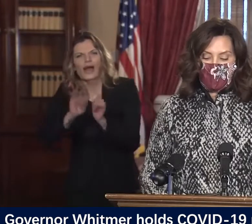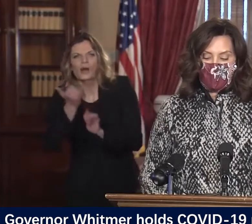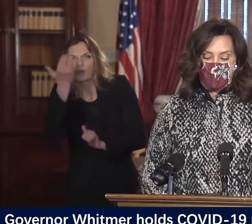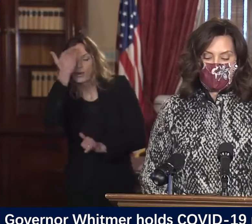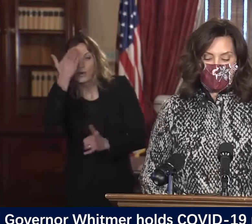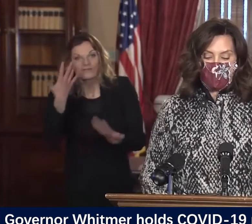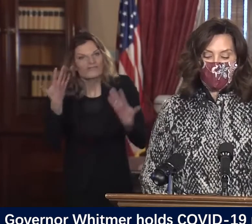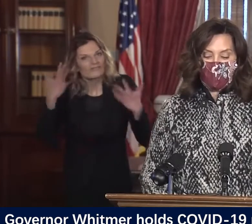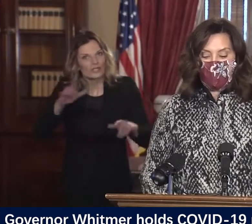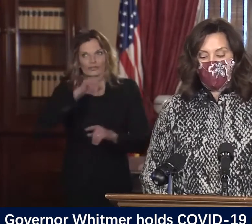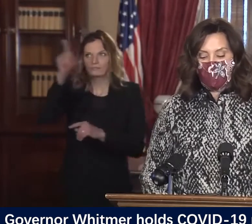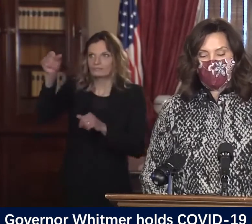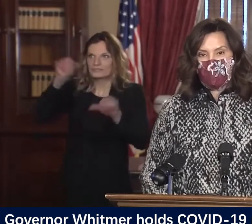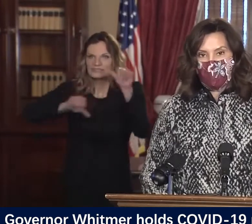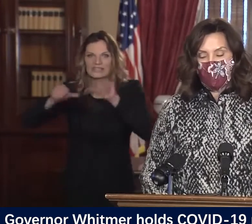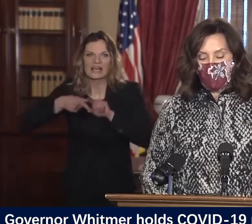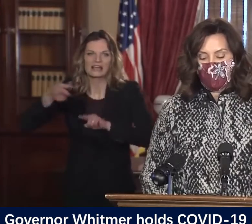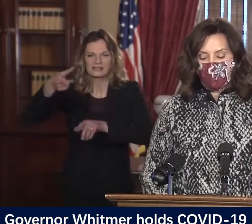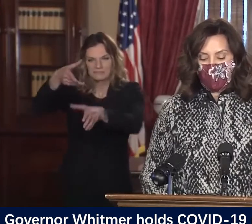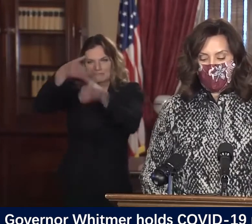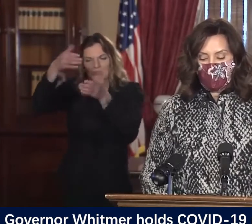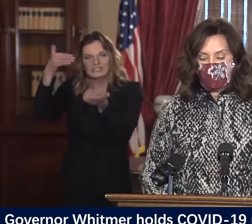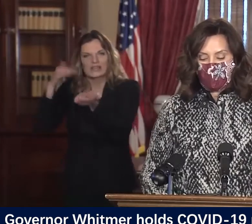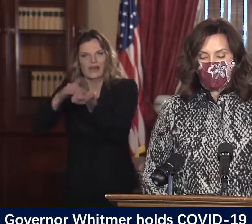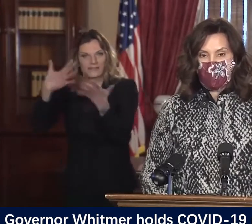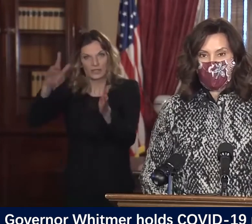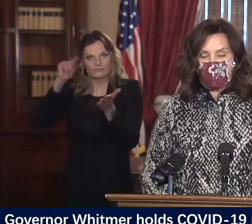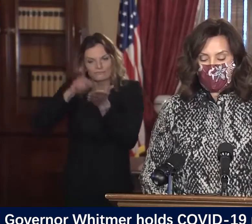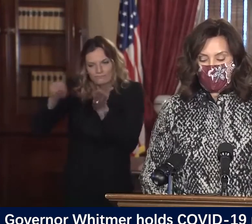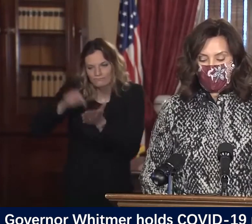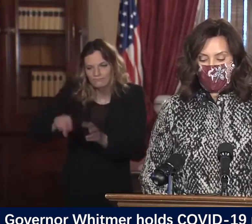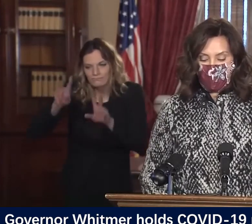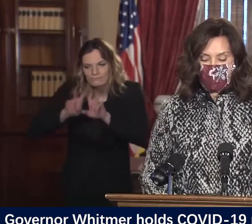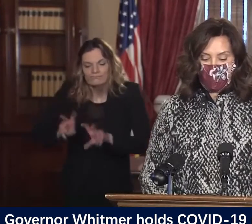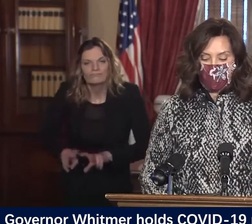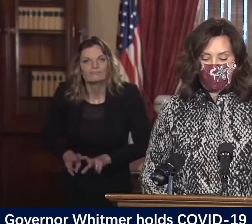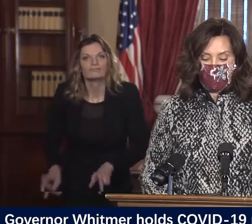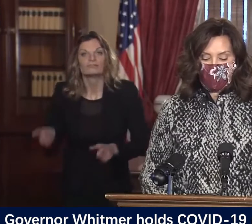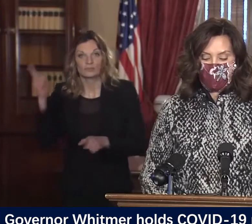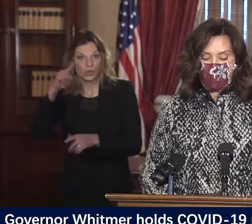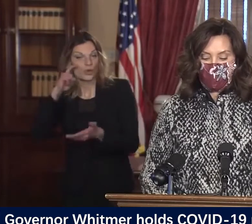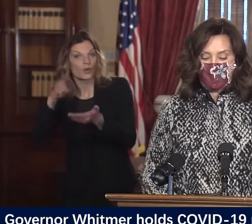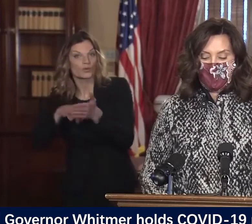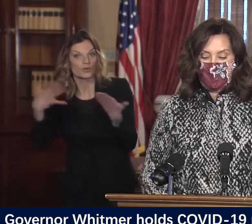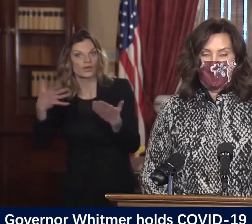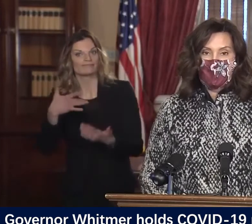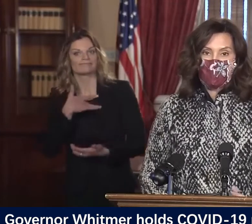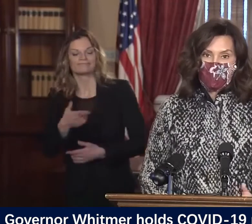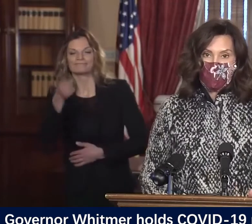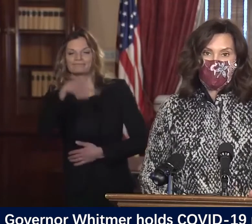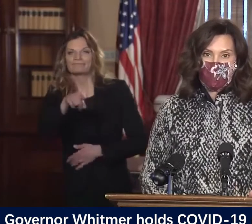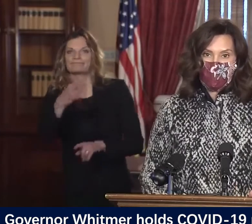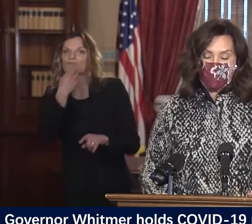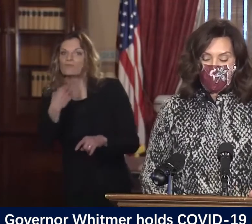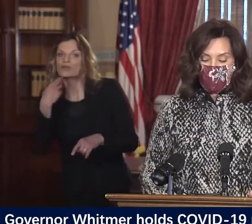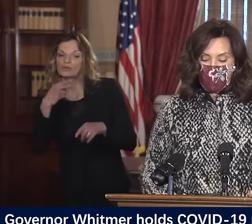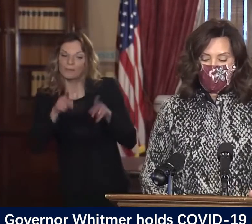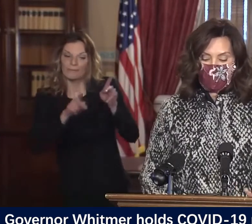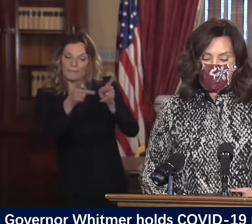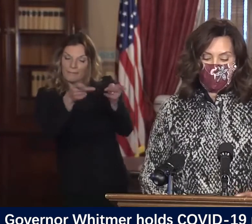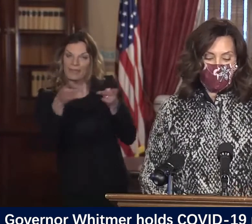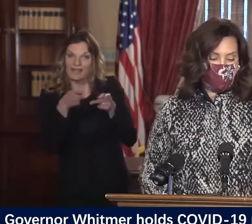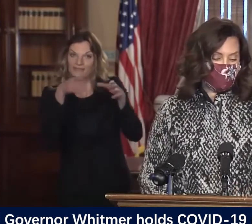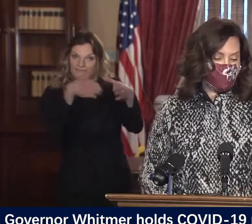that says going to locations that offer on-site eating and drinking options is associated with